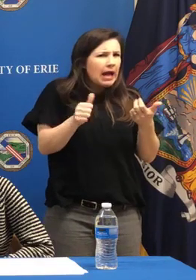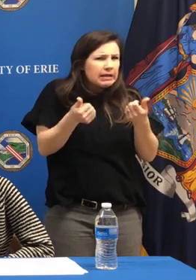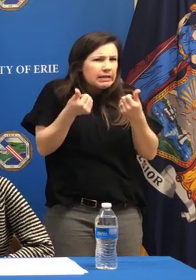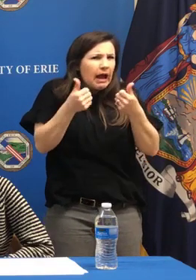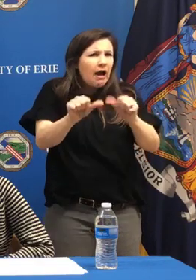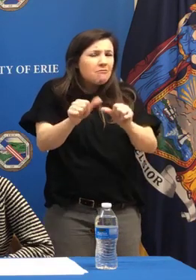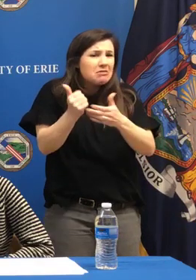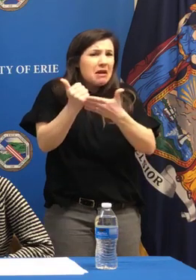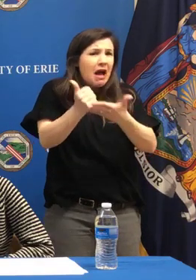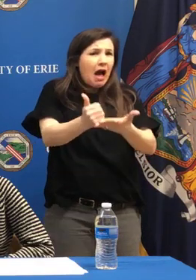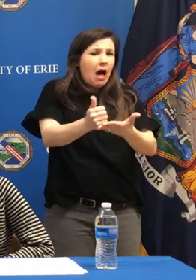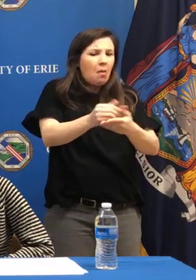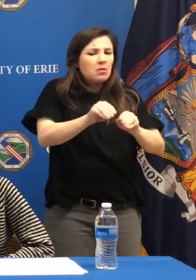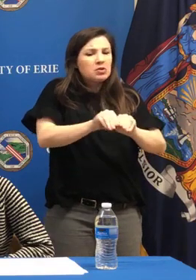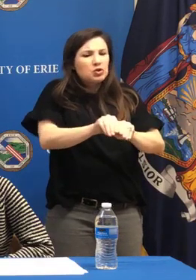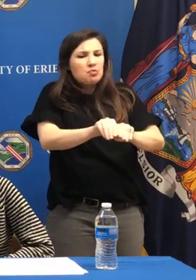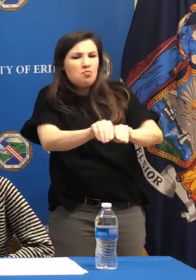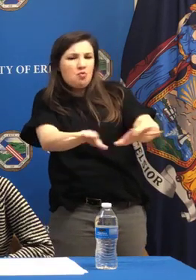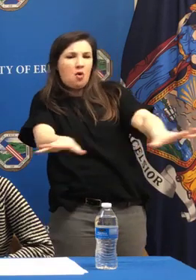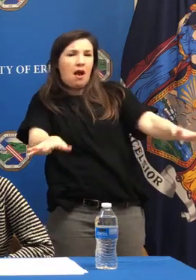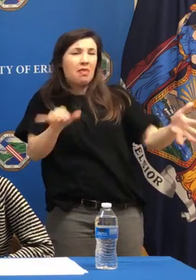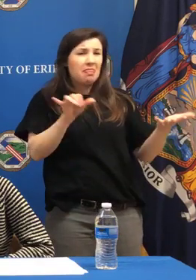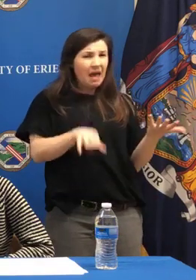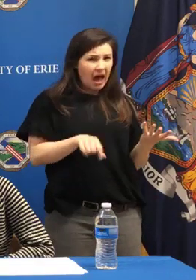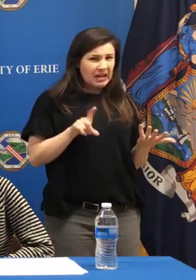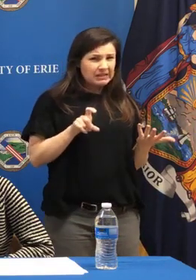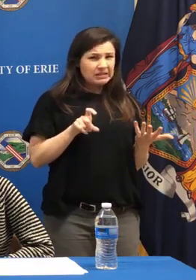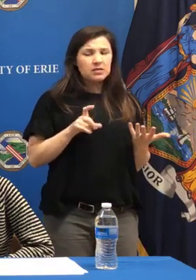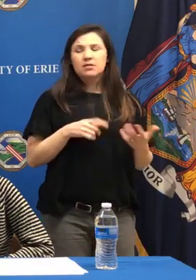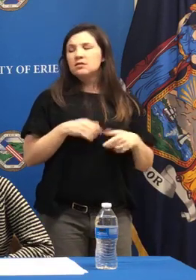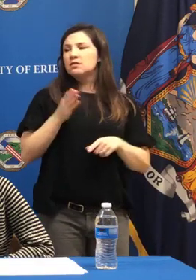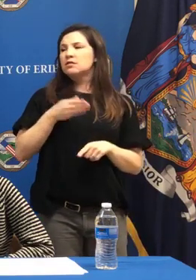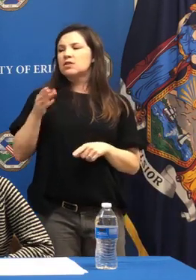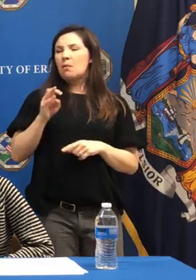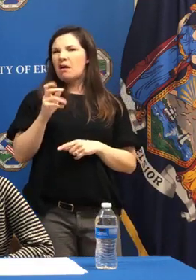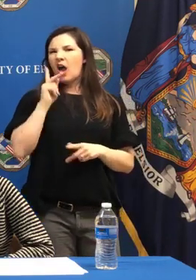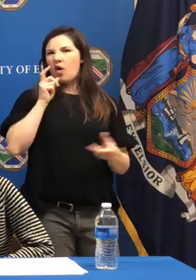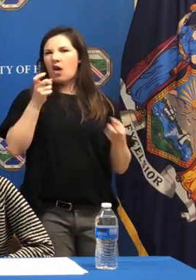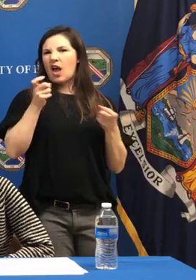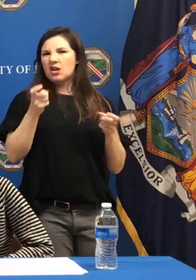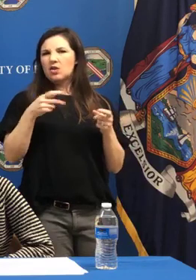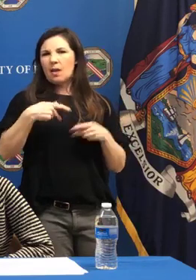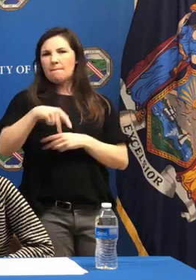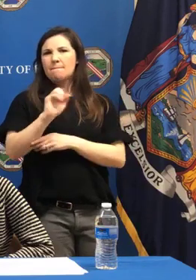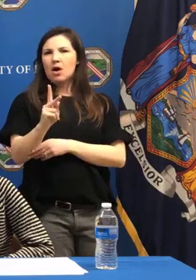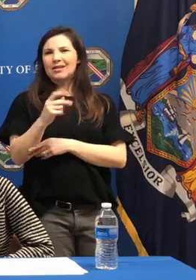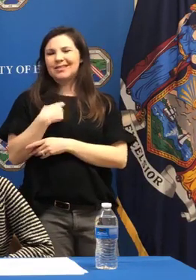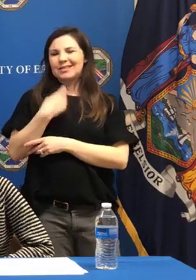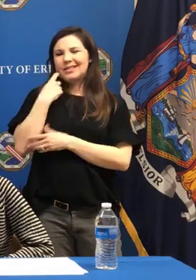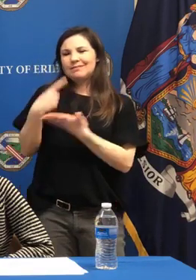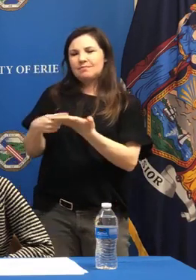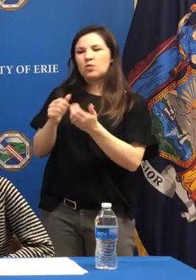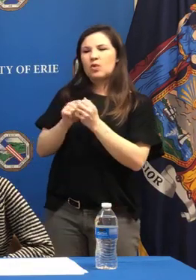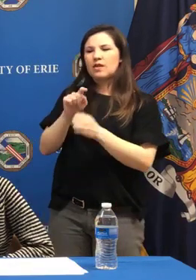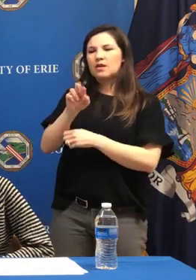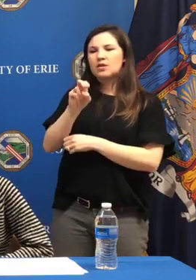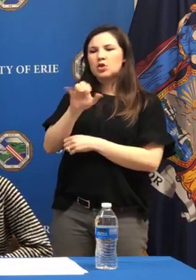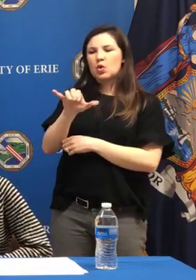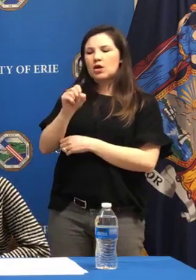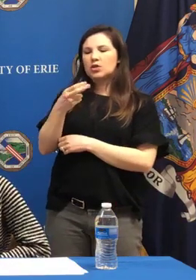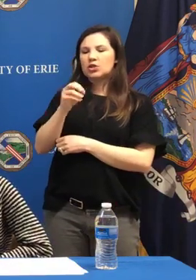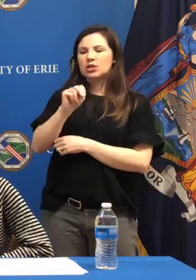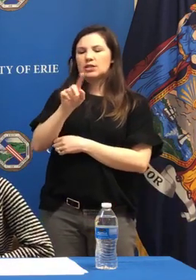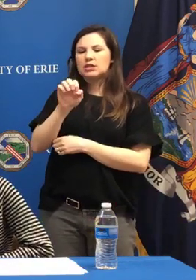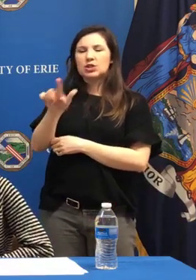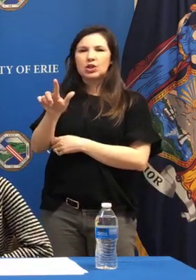kind of help spread all that out. I'll handle the parks question. I was just in contact with Troy Schinzel, our park superintendent, and